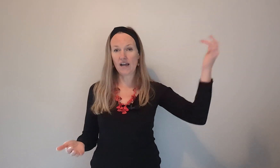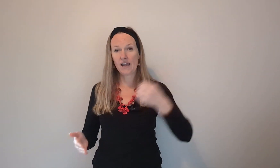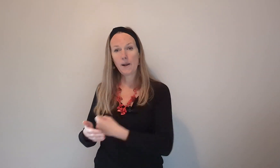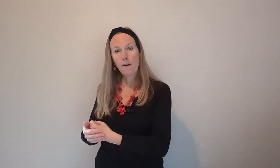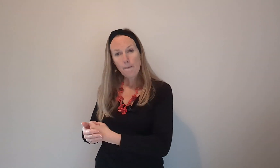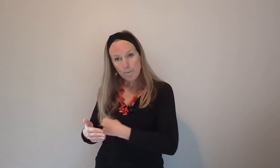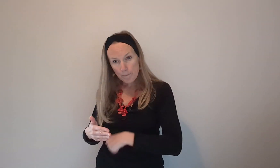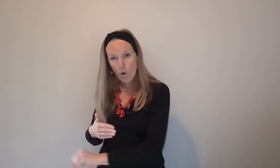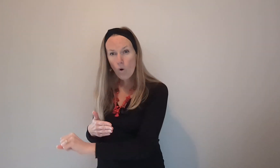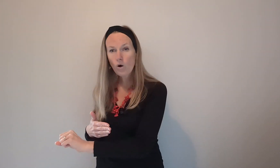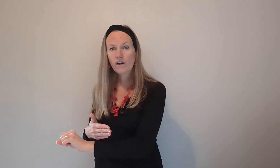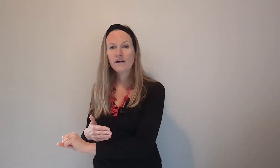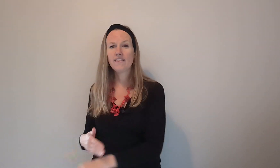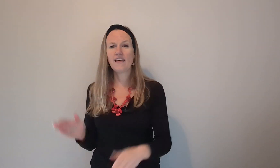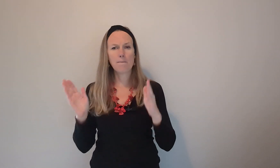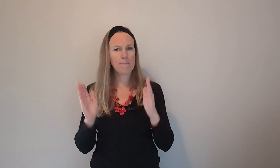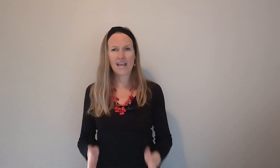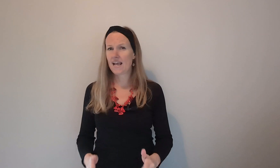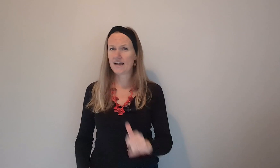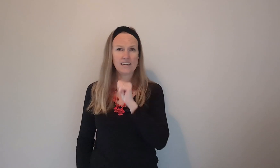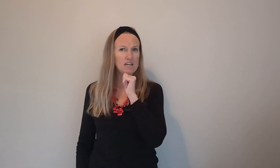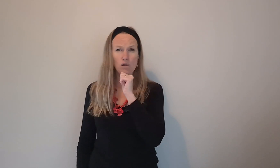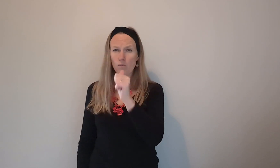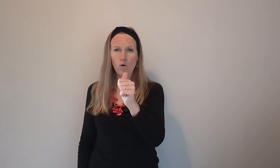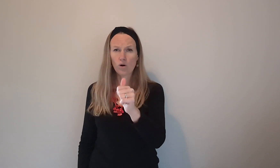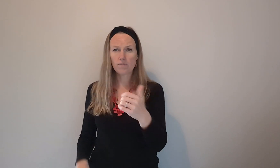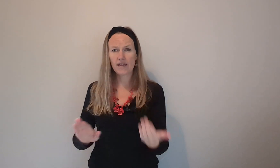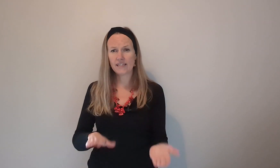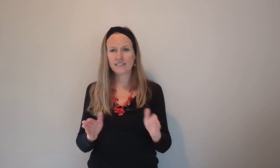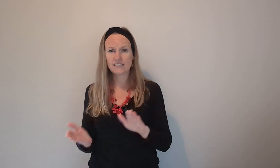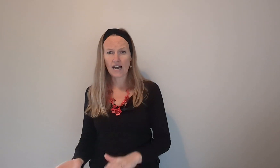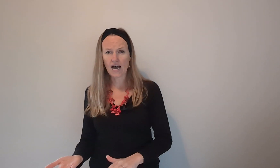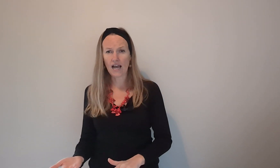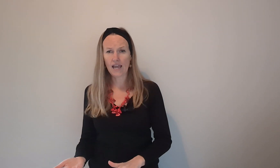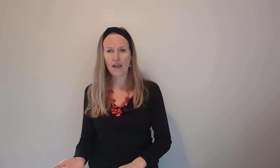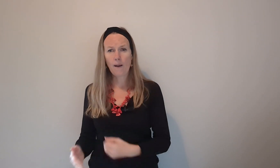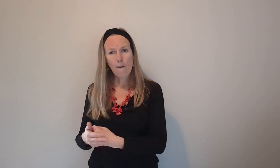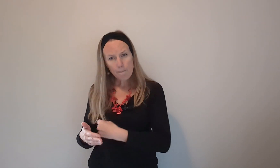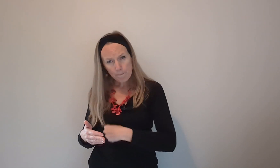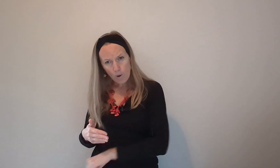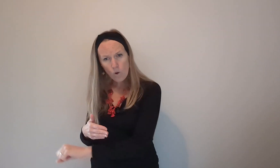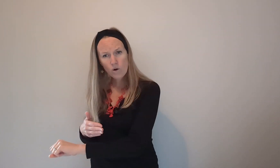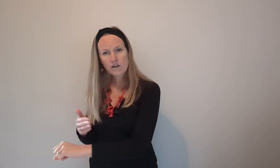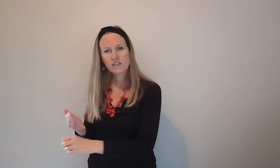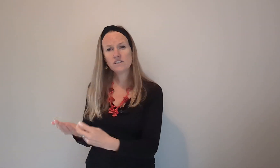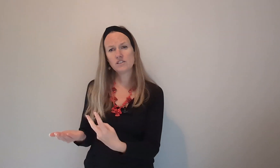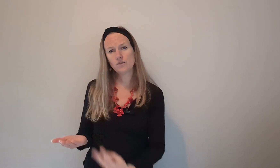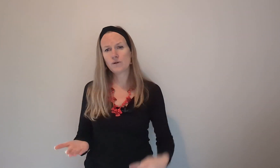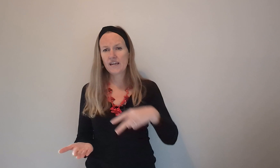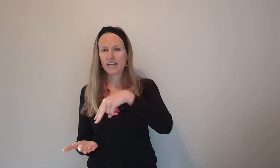by, born that man no more may die, born to